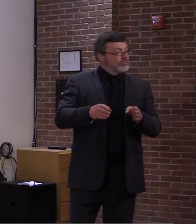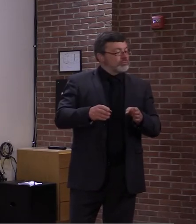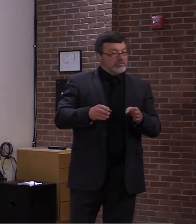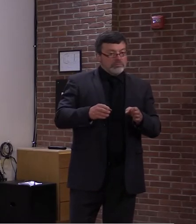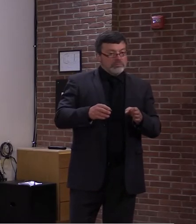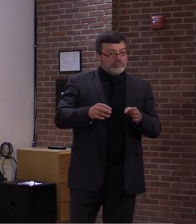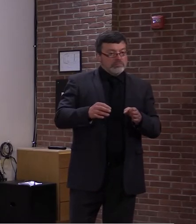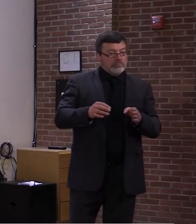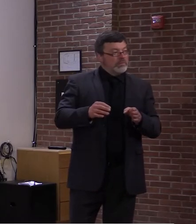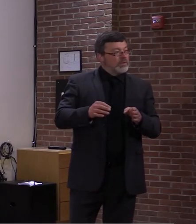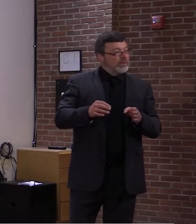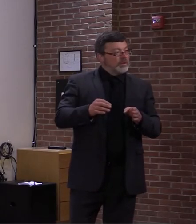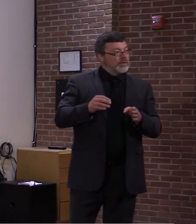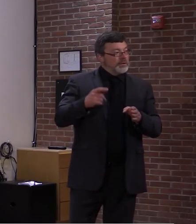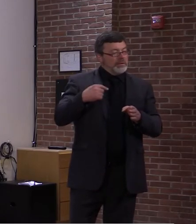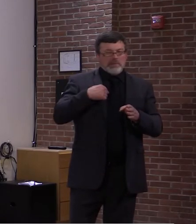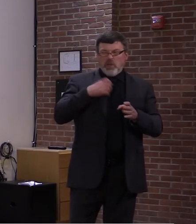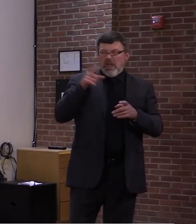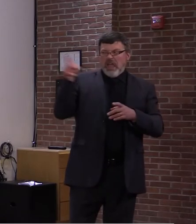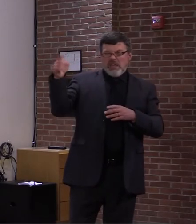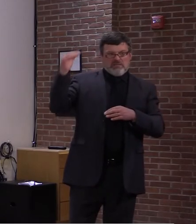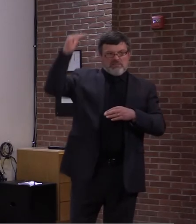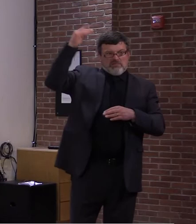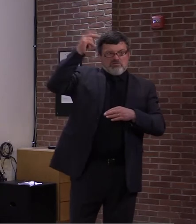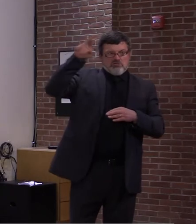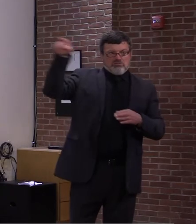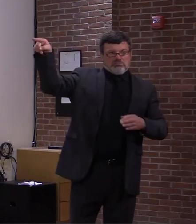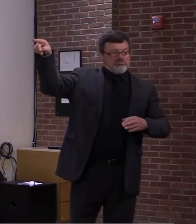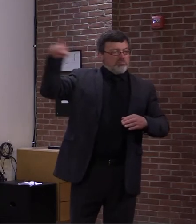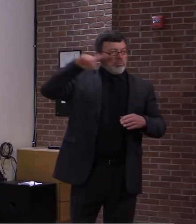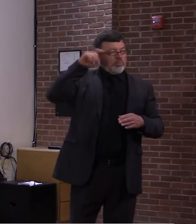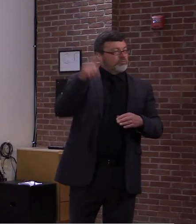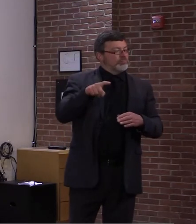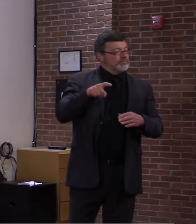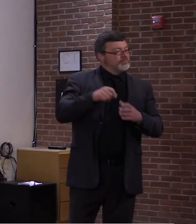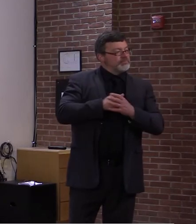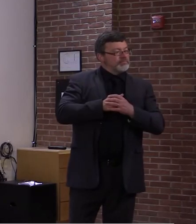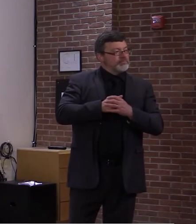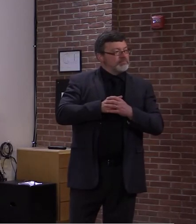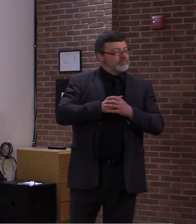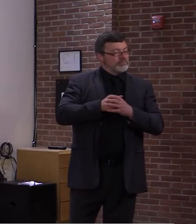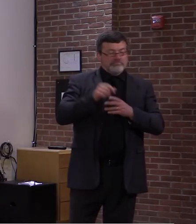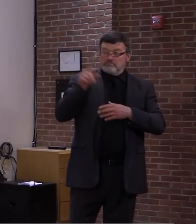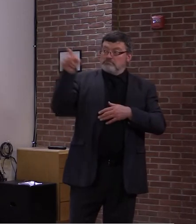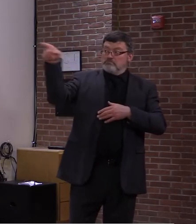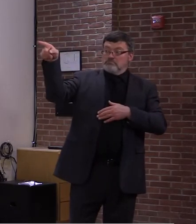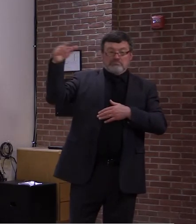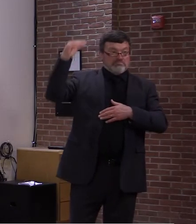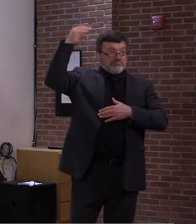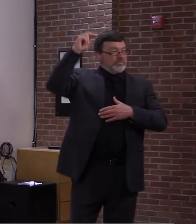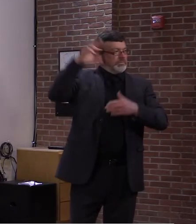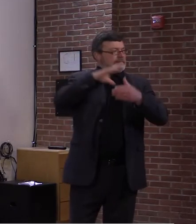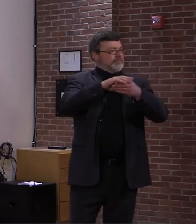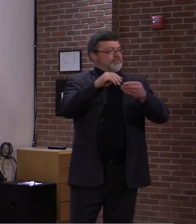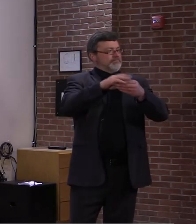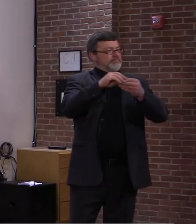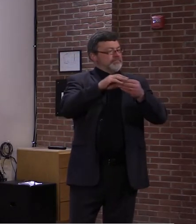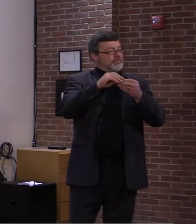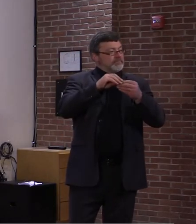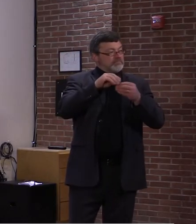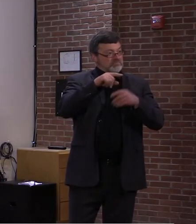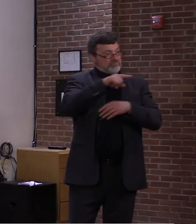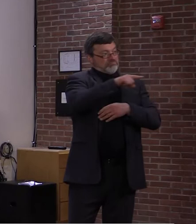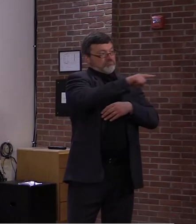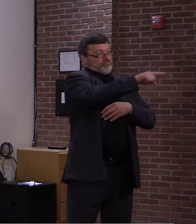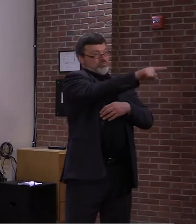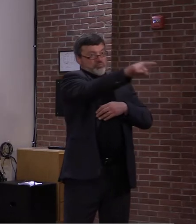I had a question for Dr. Levine. You said that you would ask Vermonters to strongly